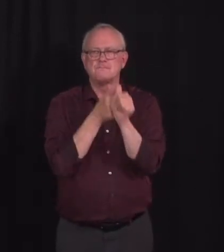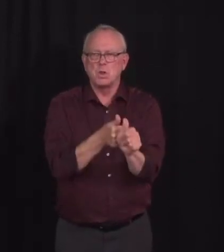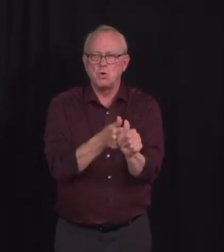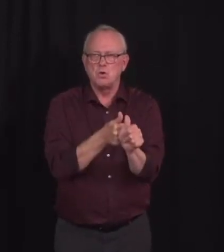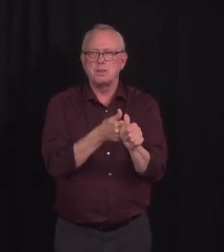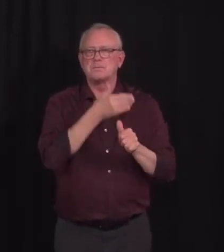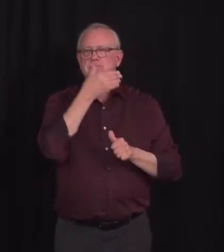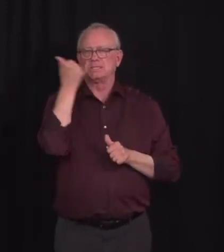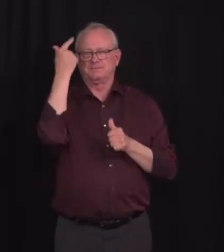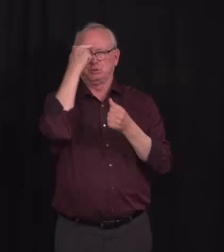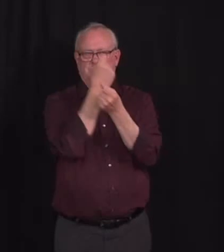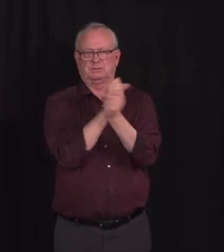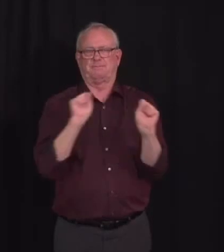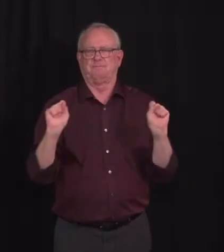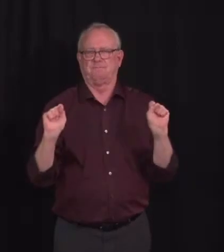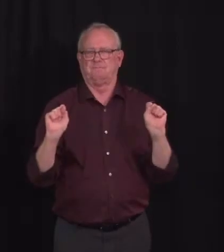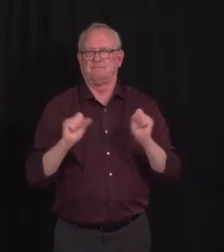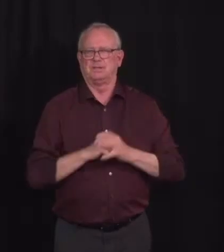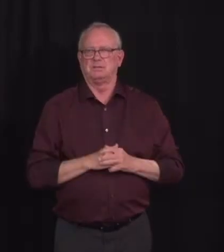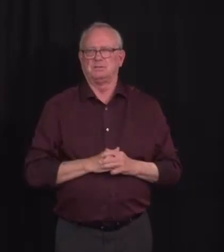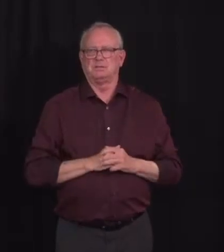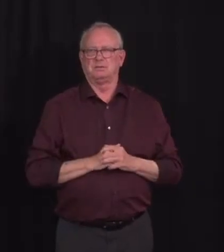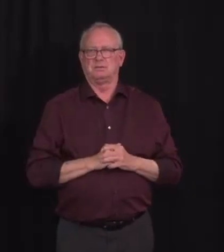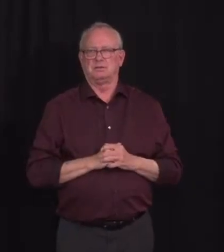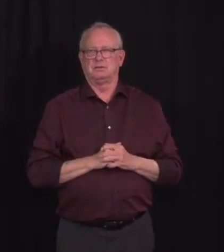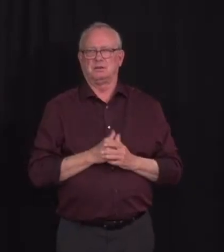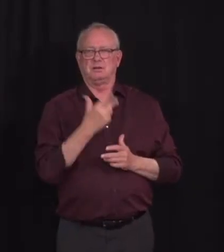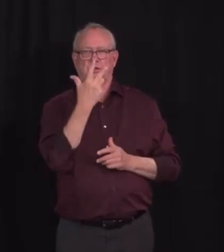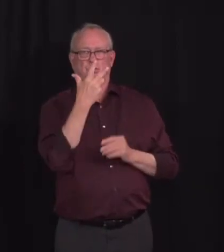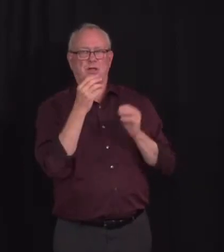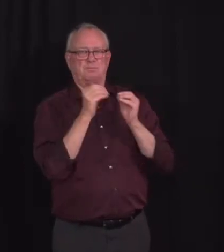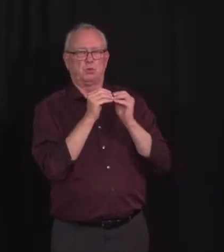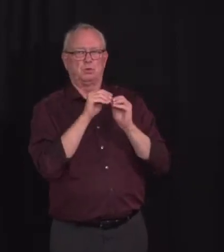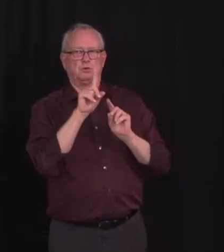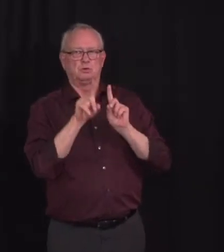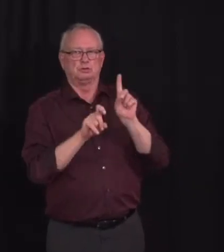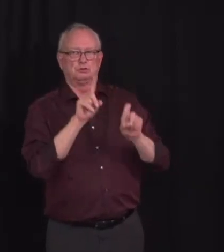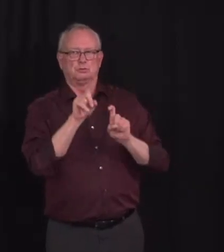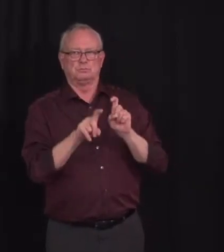got time for 3 more callers. Operator, could you put through the next one, please?